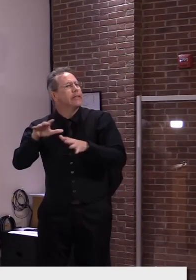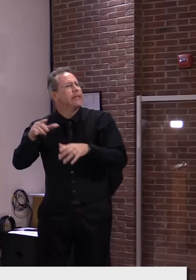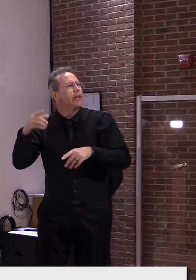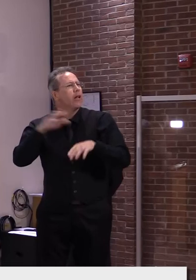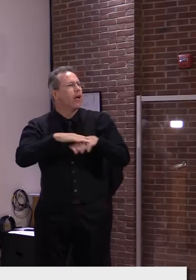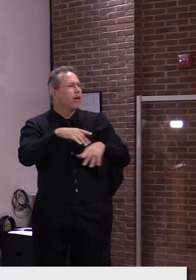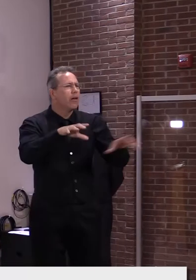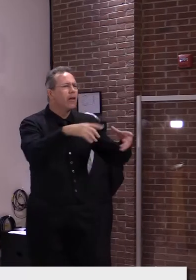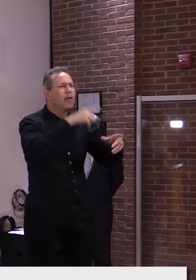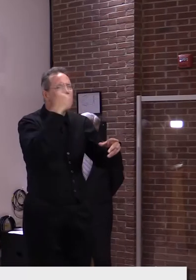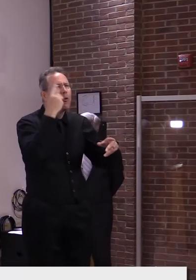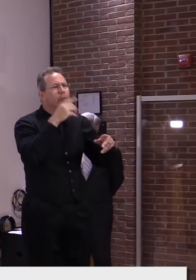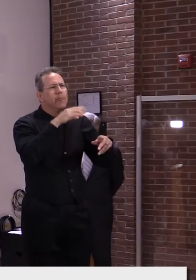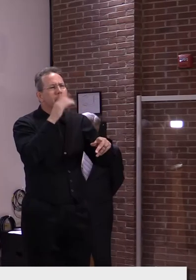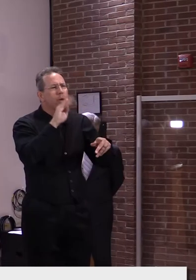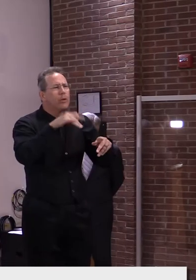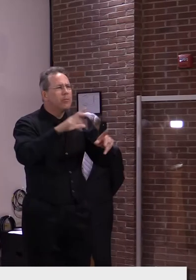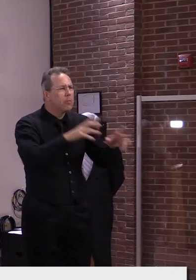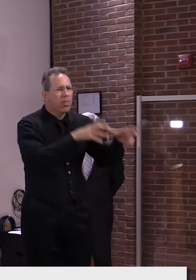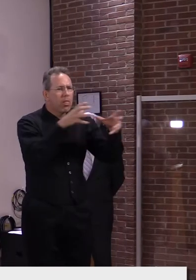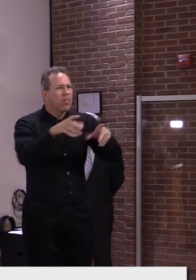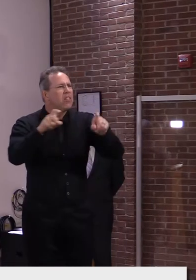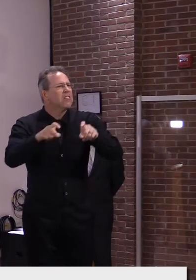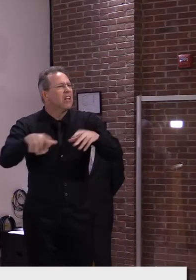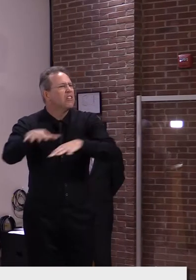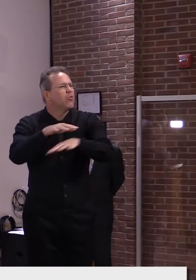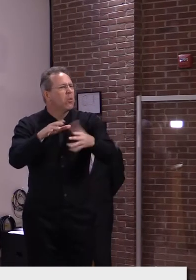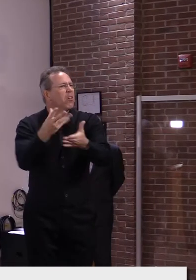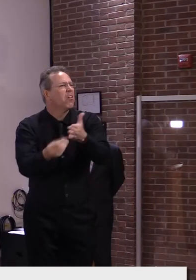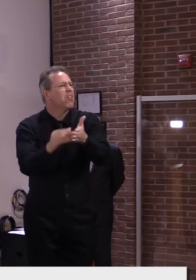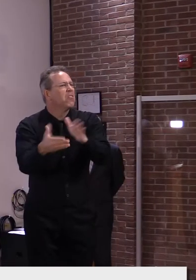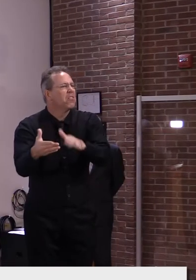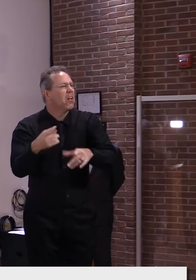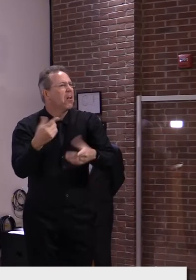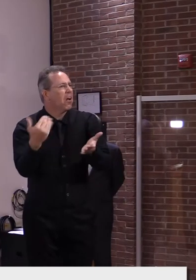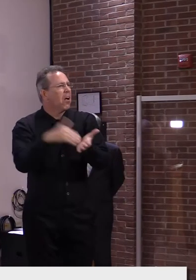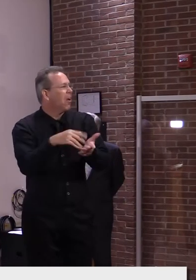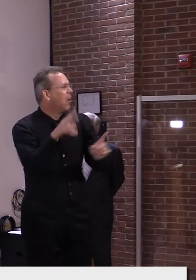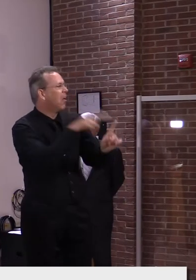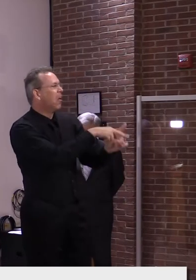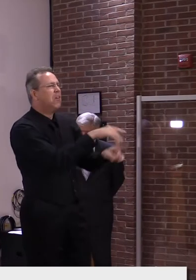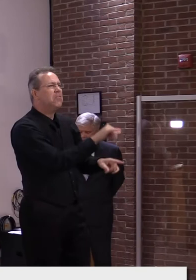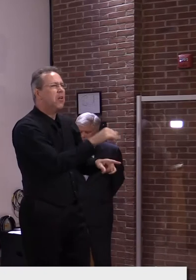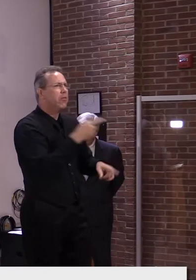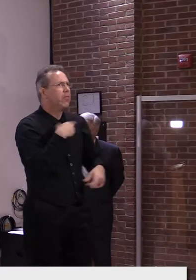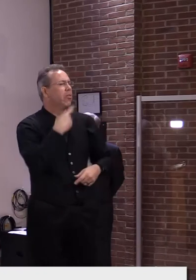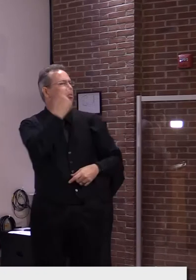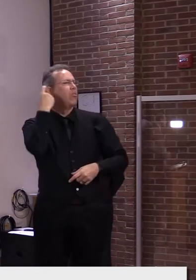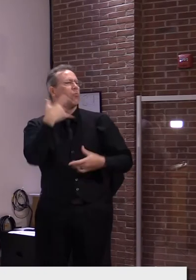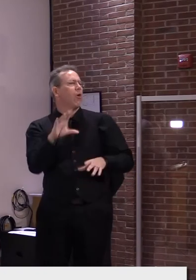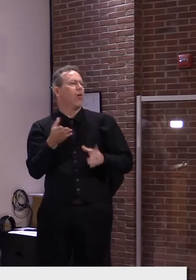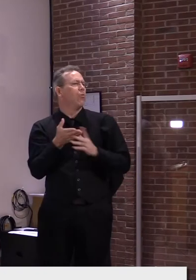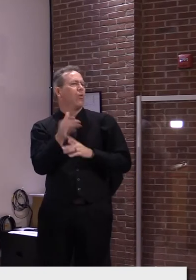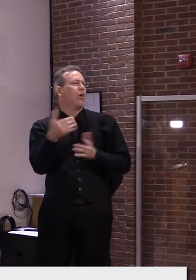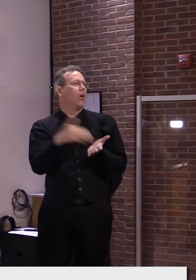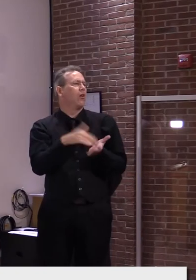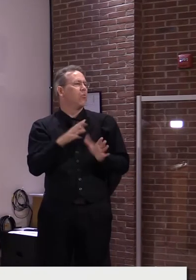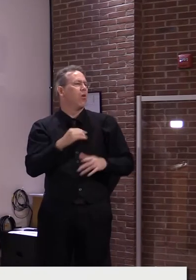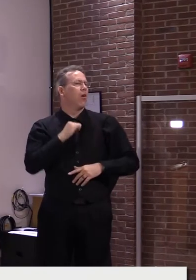as in terms of their interactions with the government and their trust of the government,